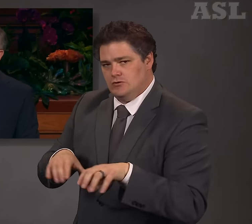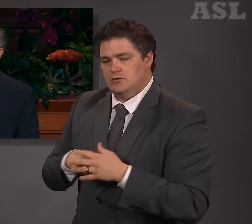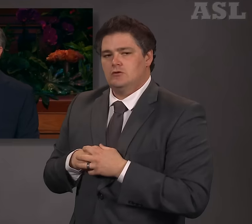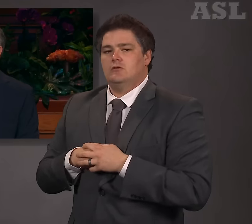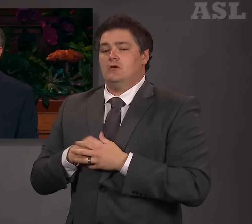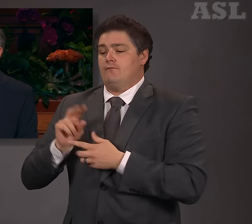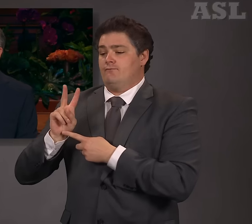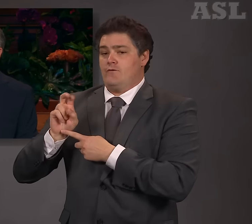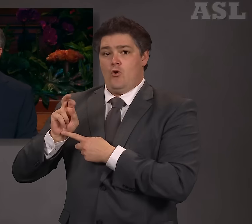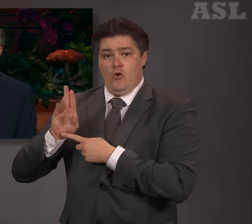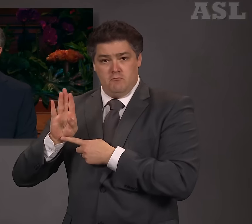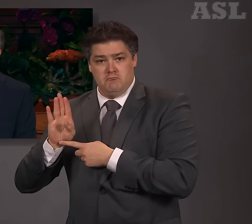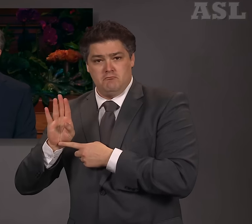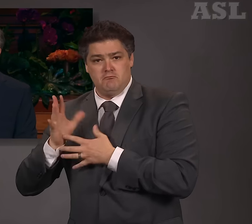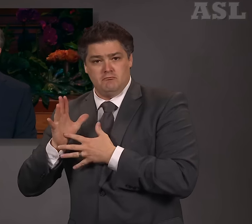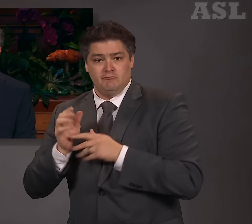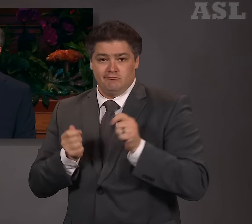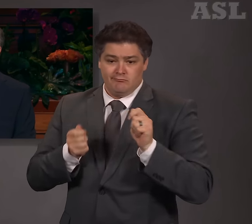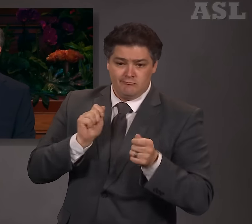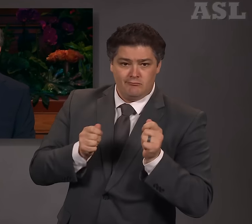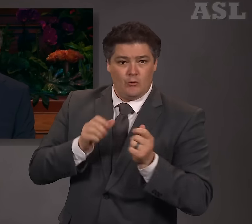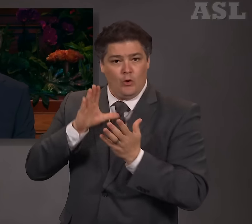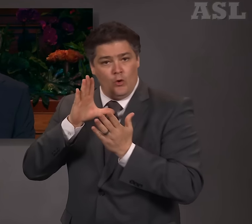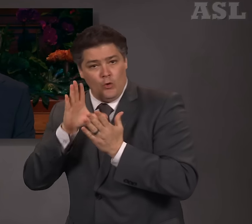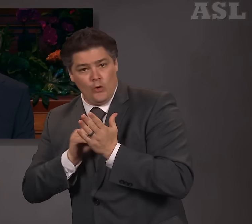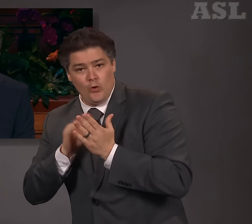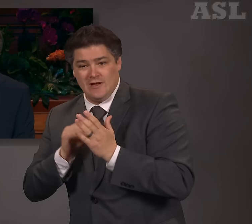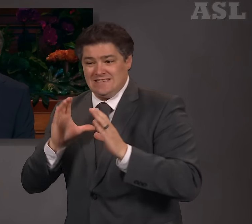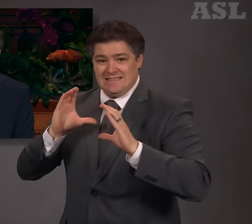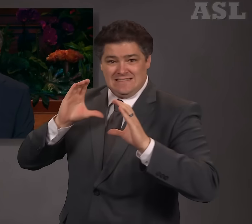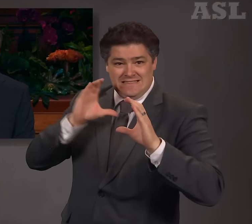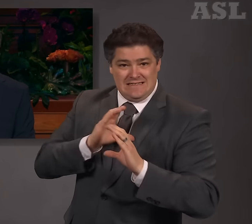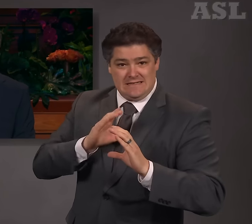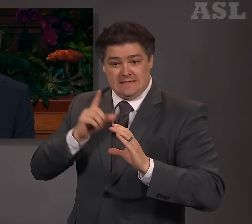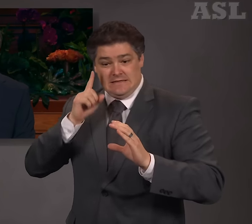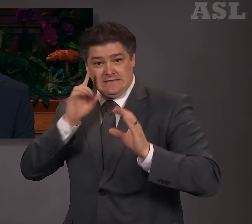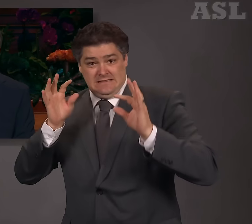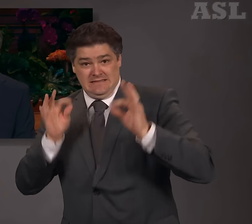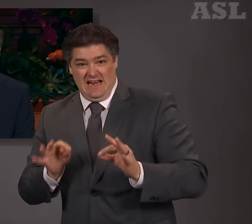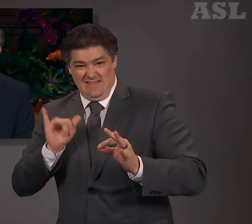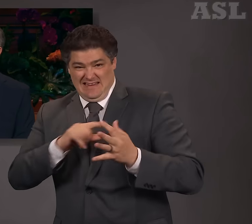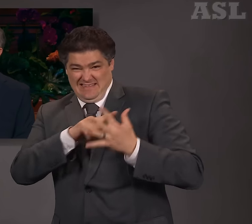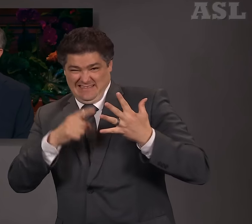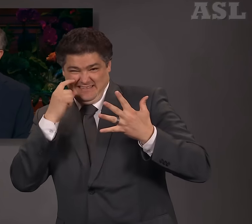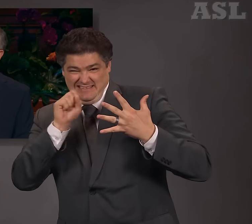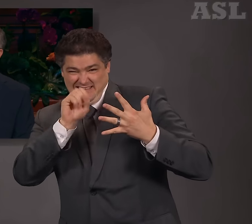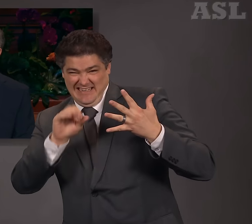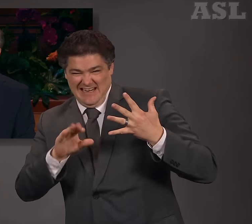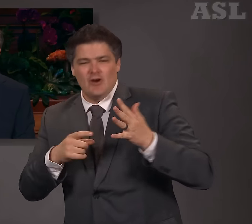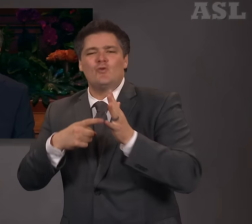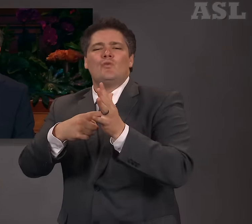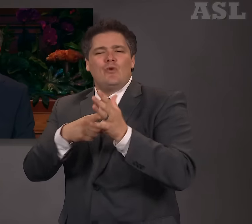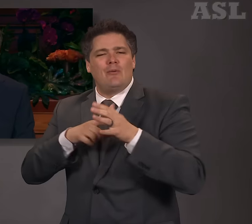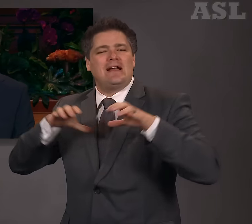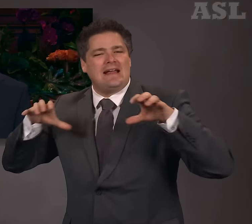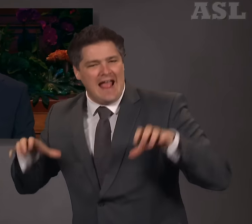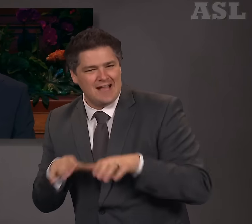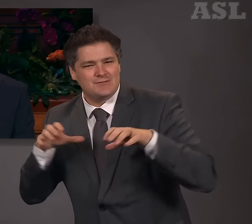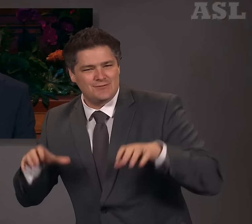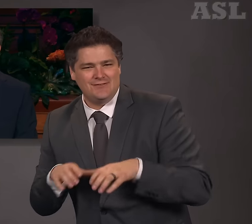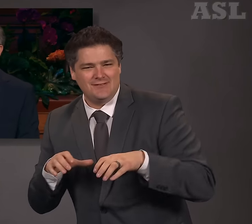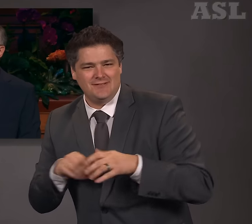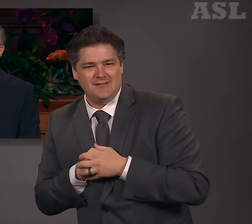all action verbs. Remember that we are agents and not objects. Let us never forget that